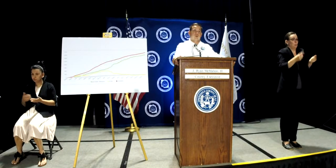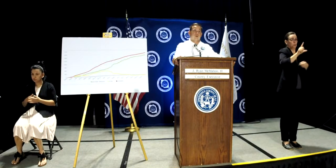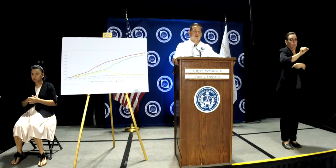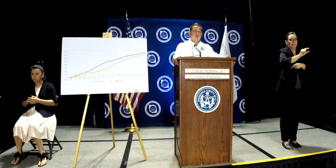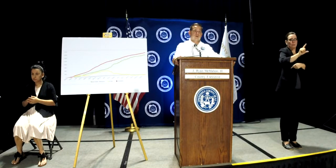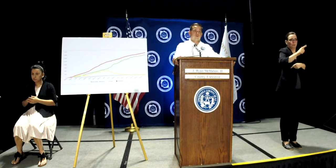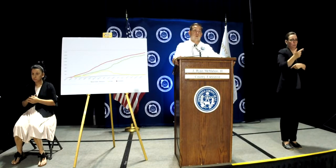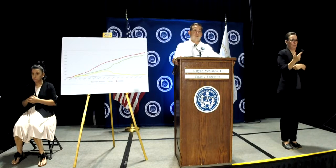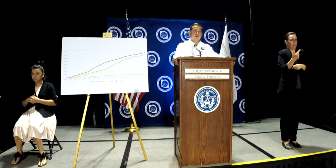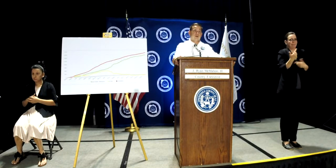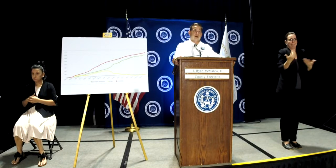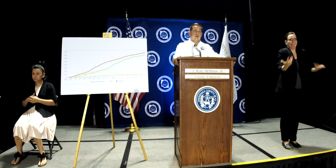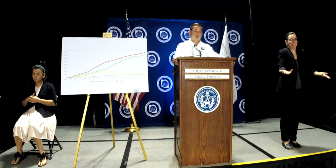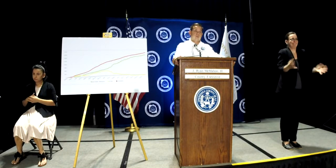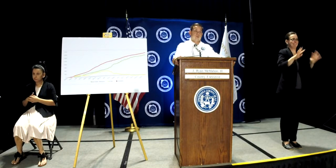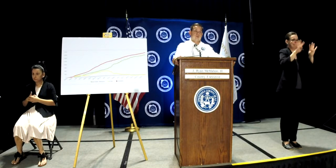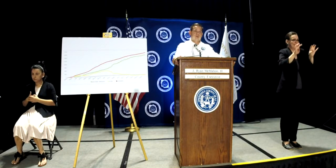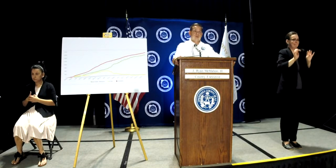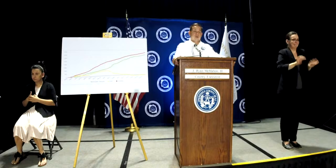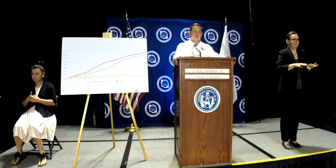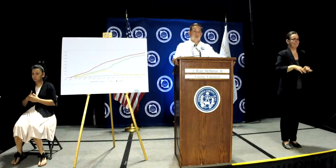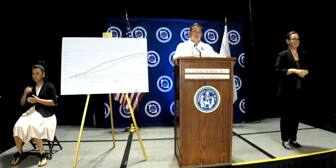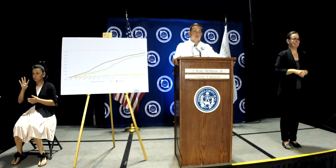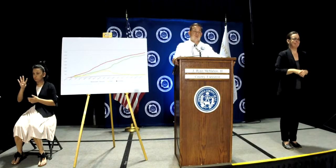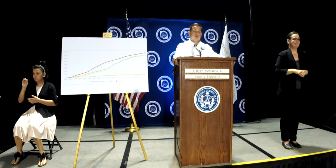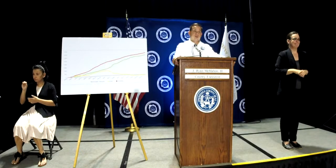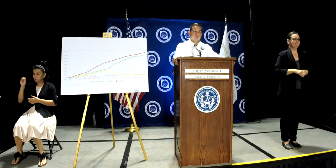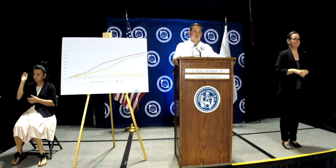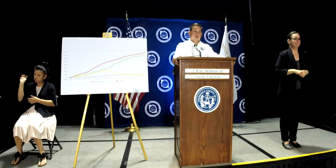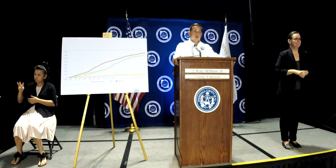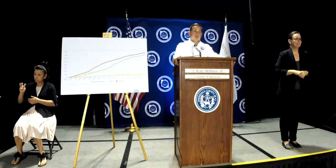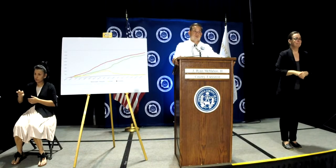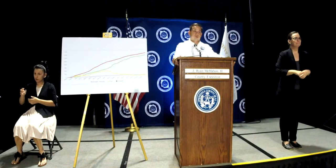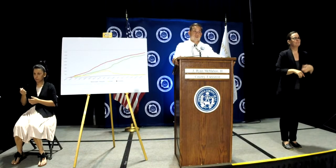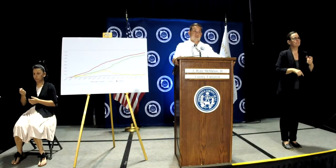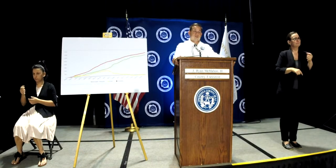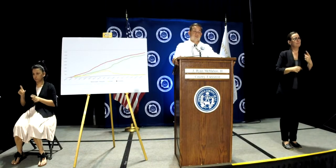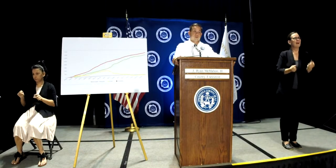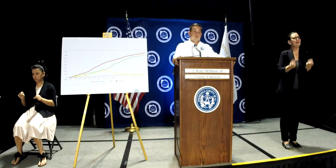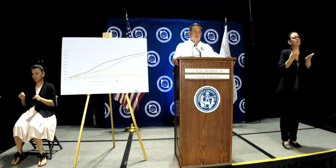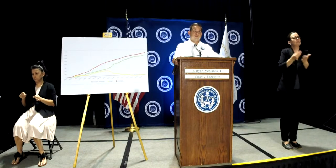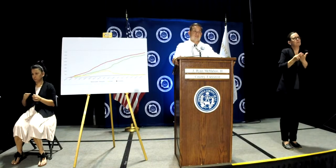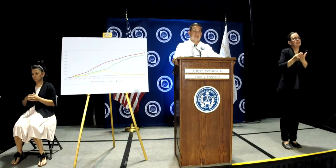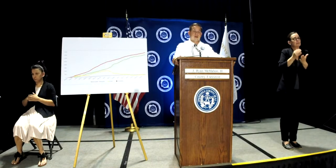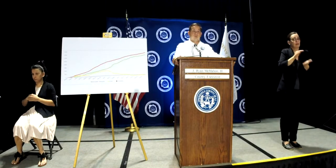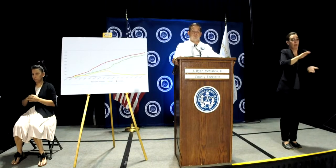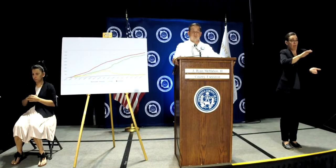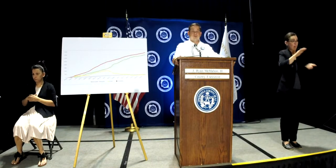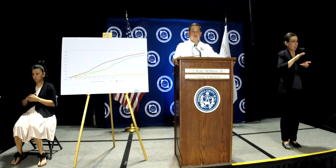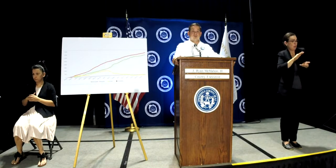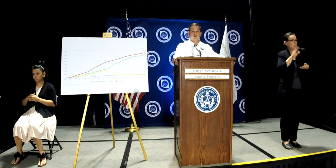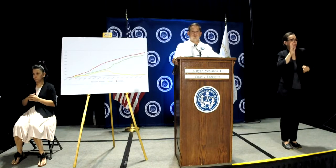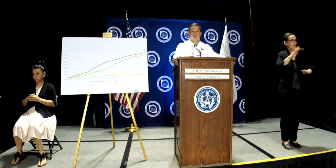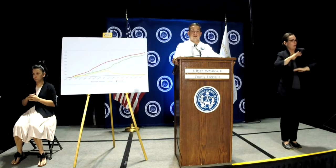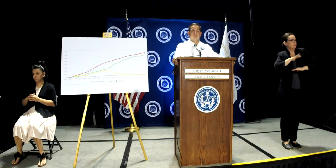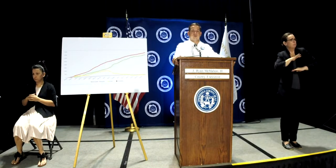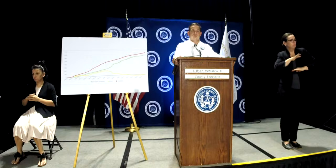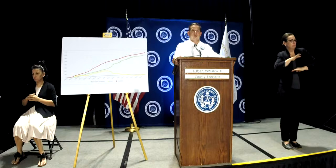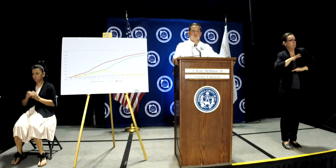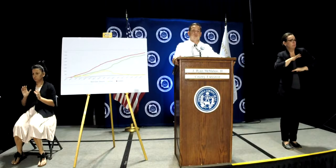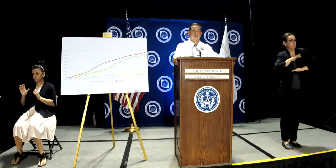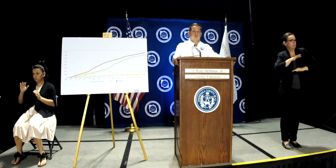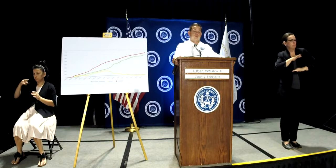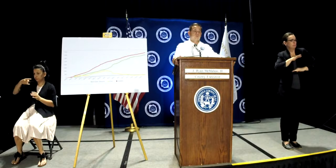we're a $40 million number in 2020. It puts us in a sustainable position to a degree to